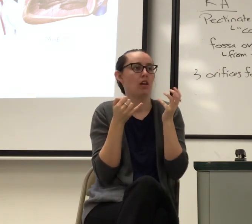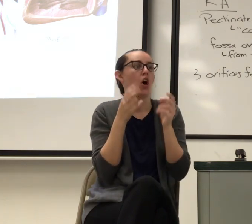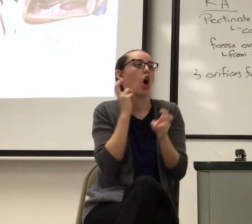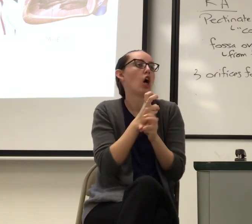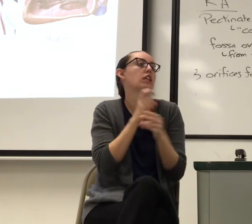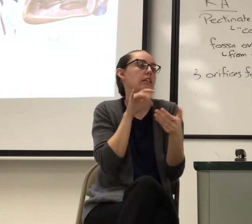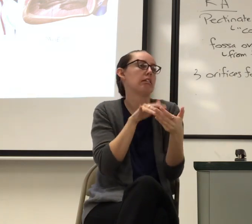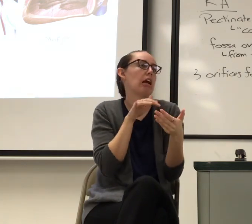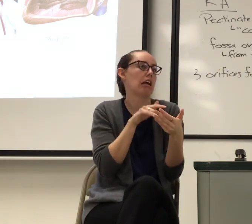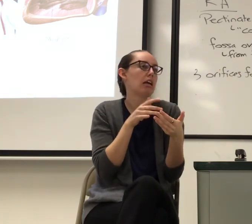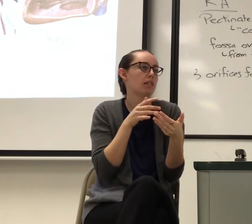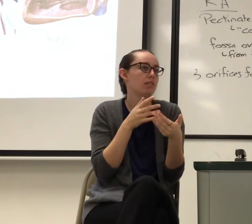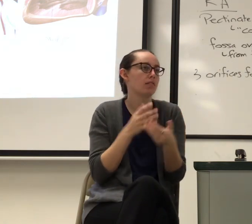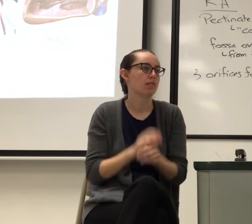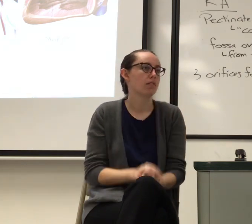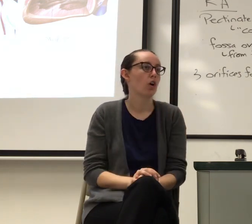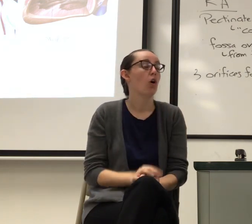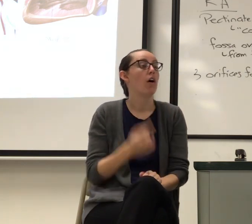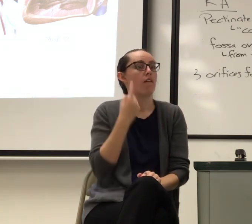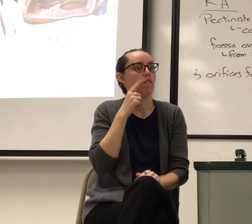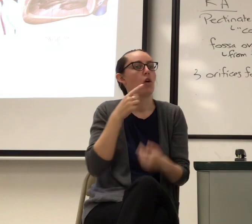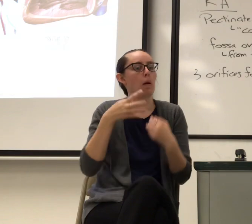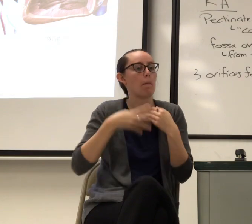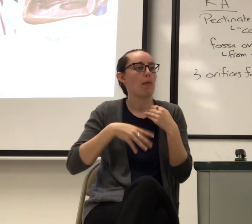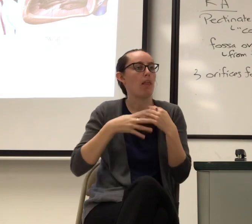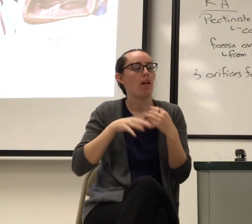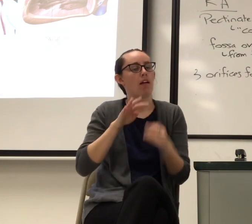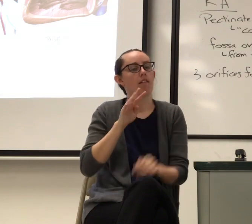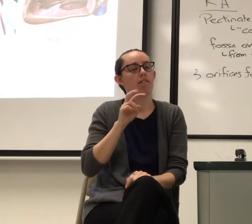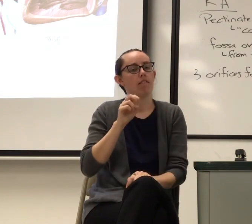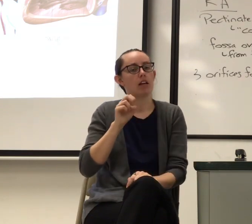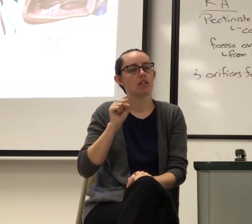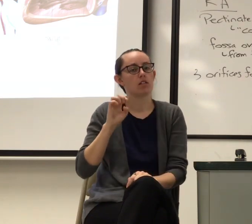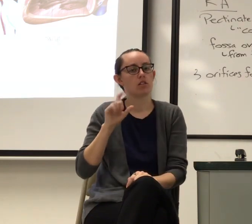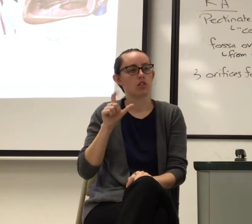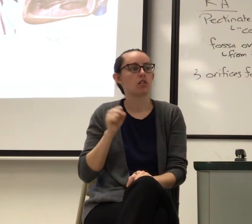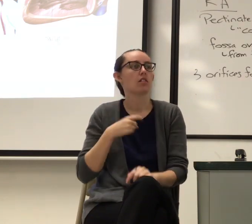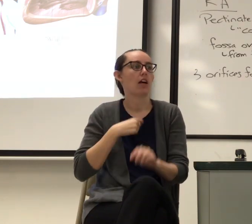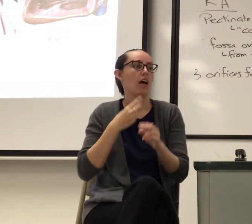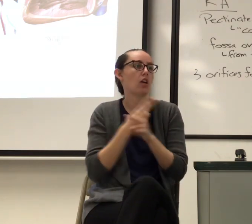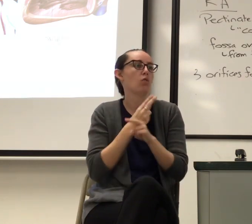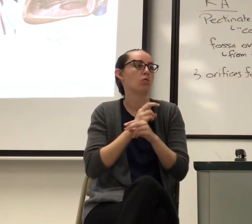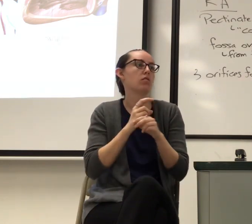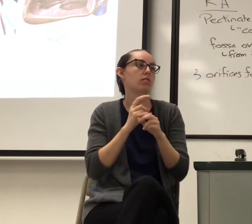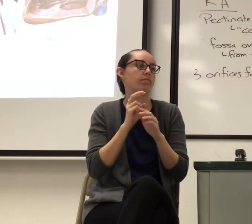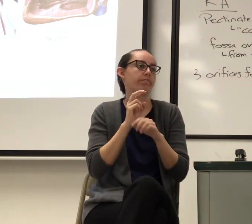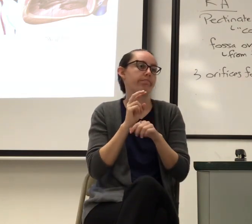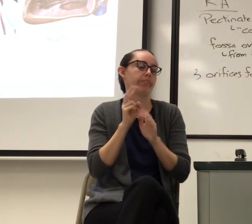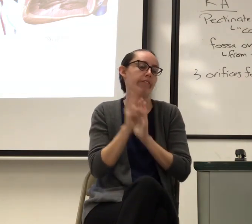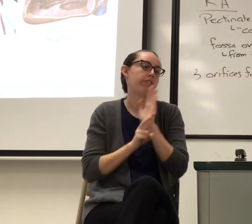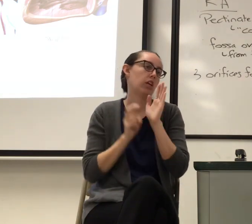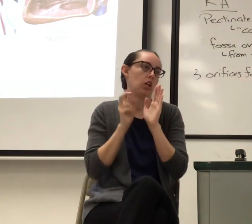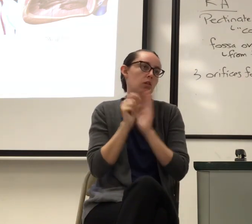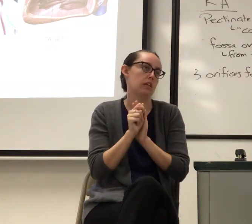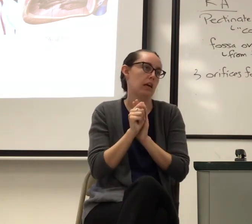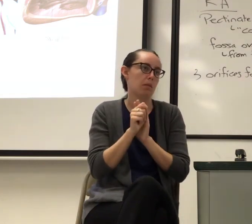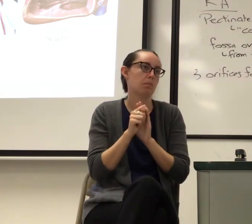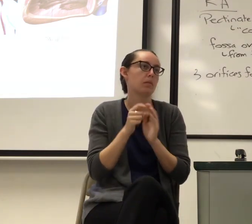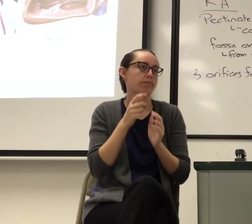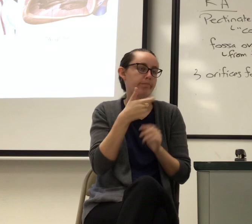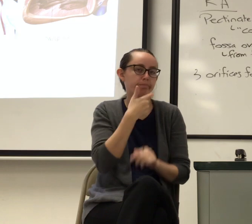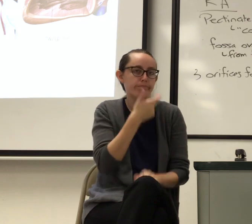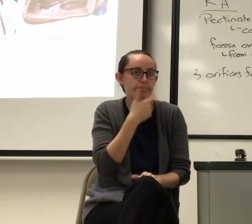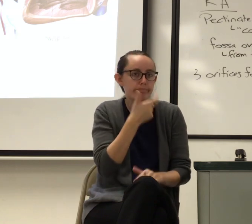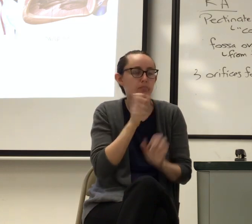it. So for blood vessels, that's why I chose a different approach. Video clips might be a little better. Okay.